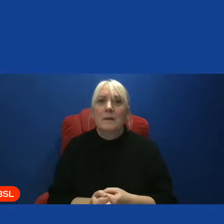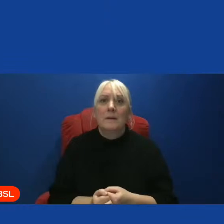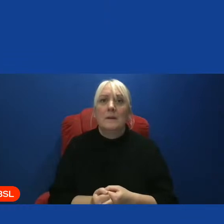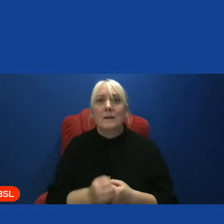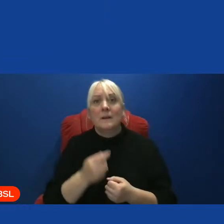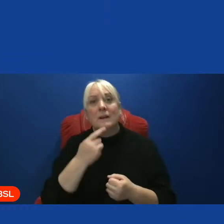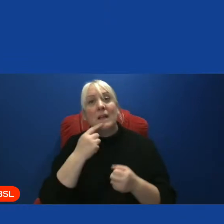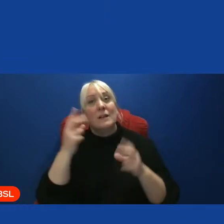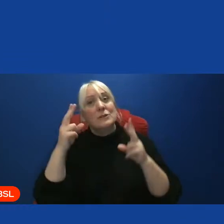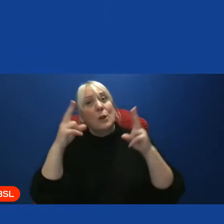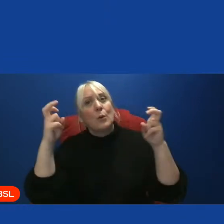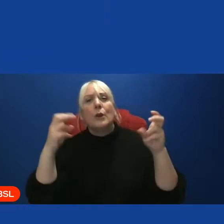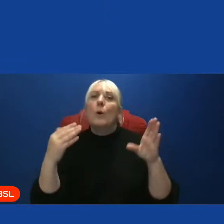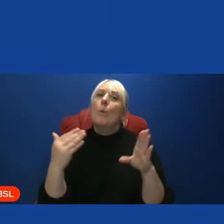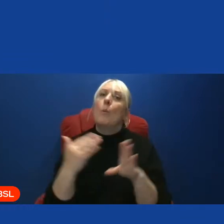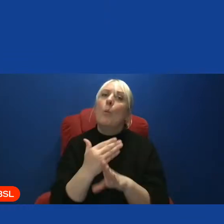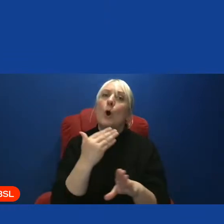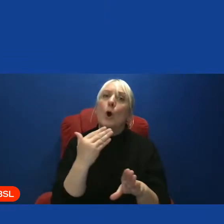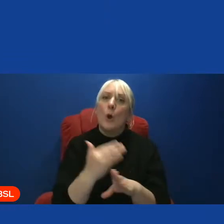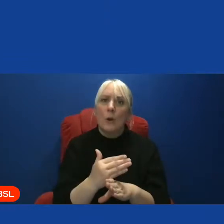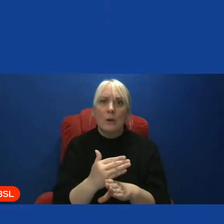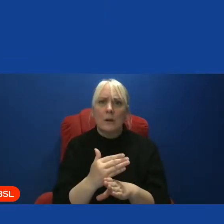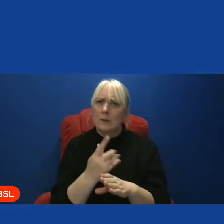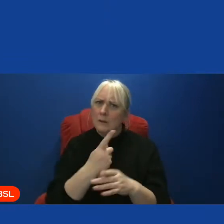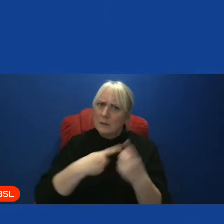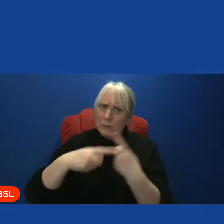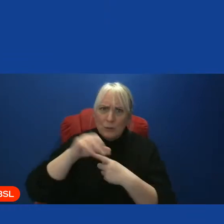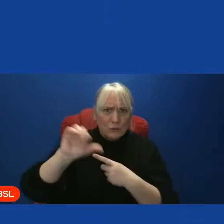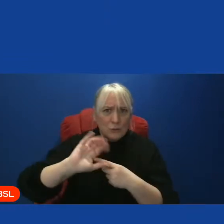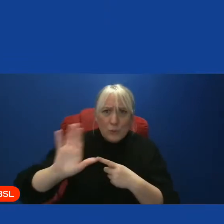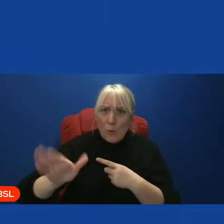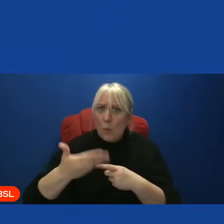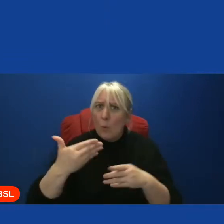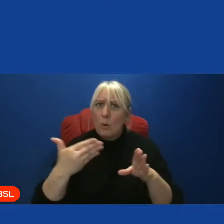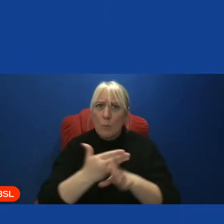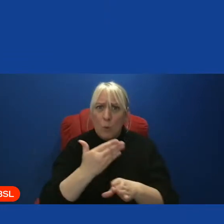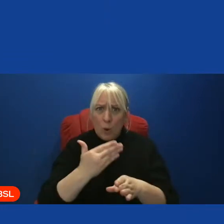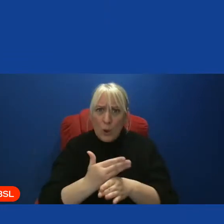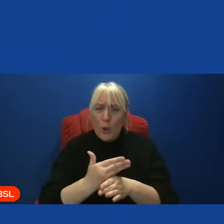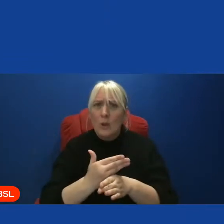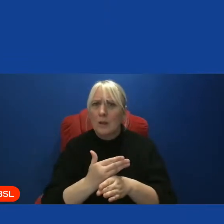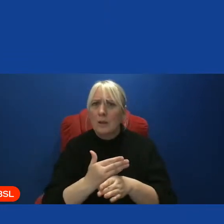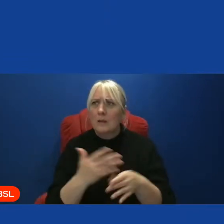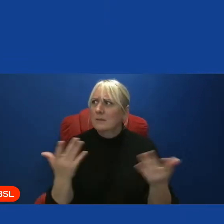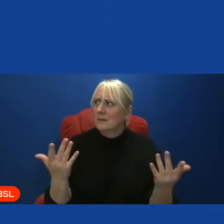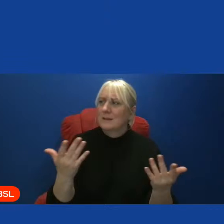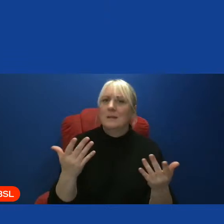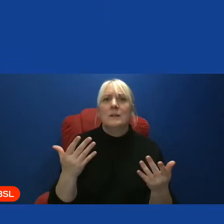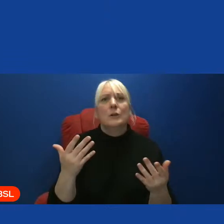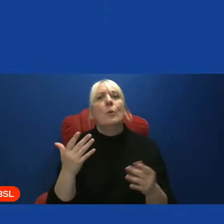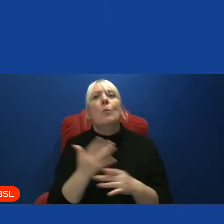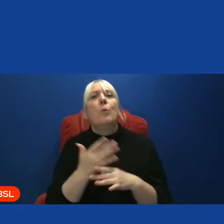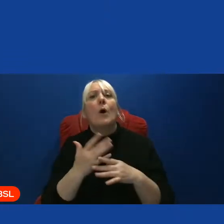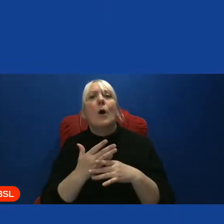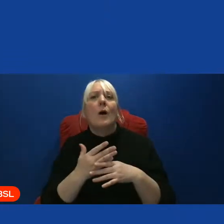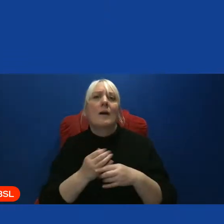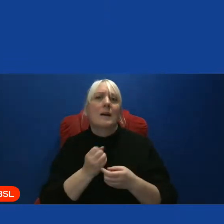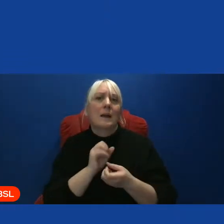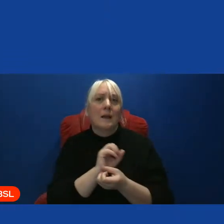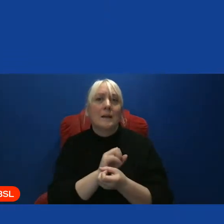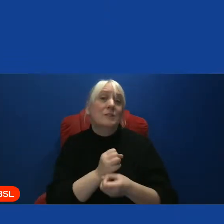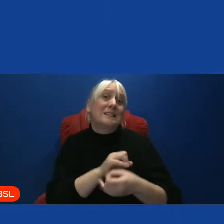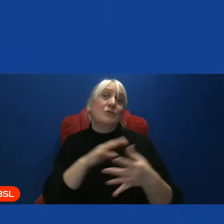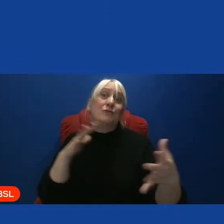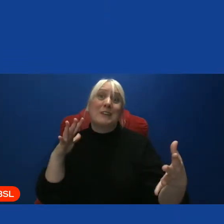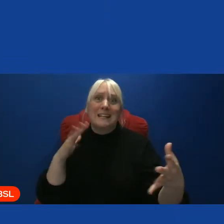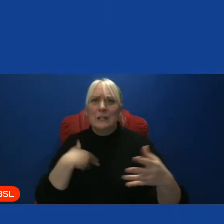work, how much we all ought to work. We've seen work sets you free on the Nazi